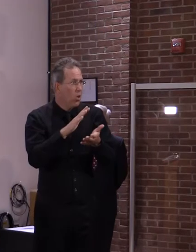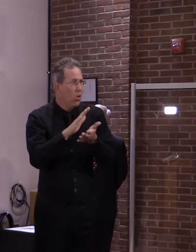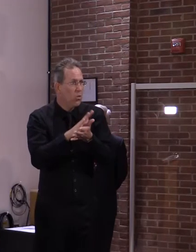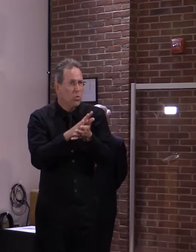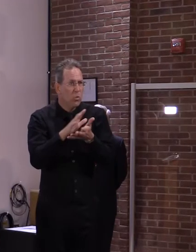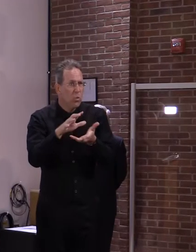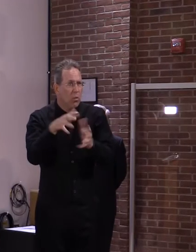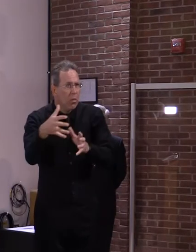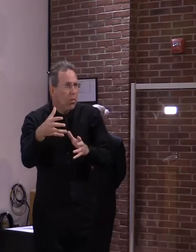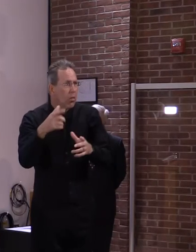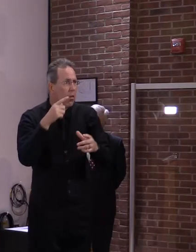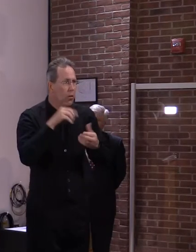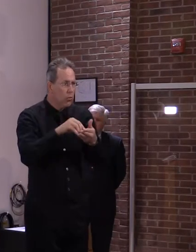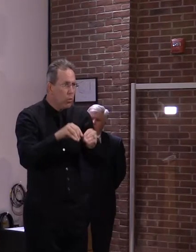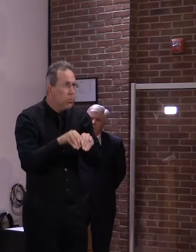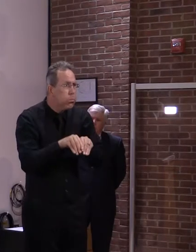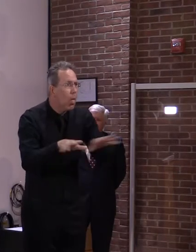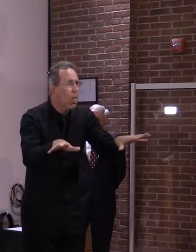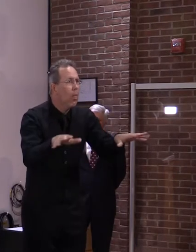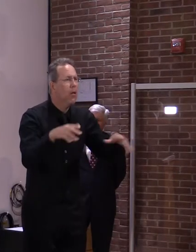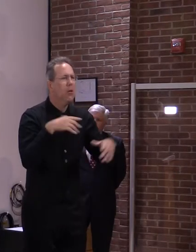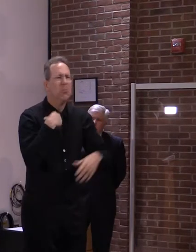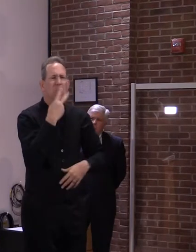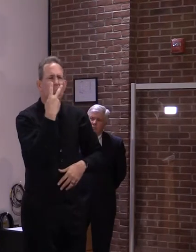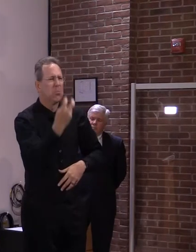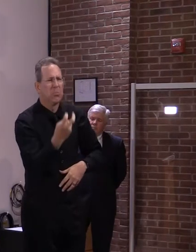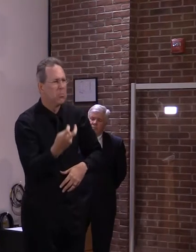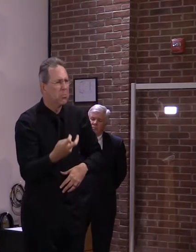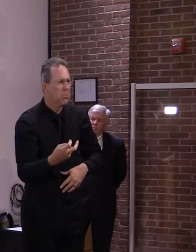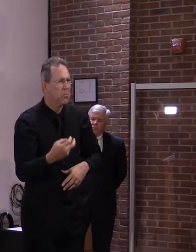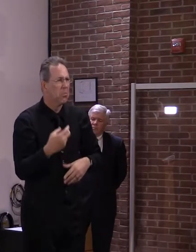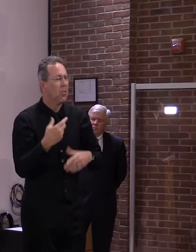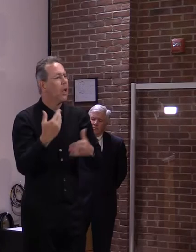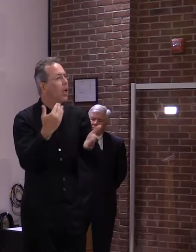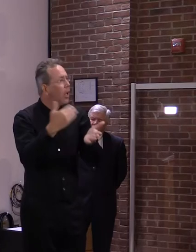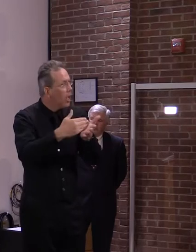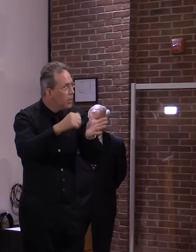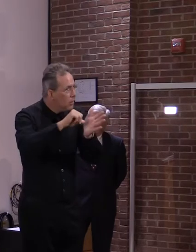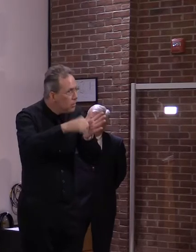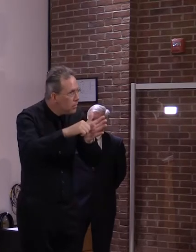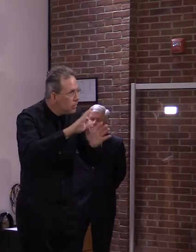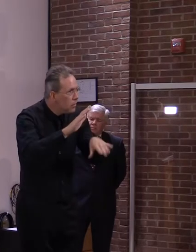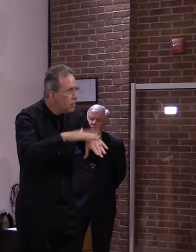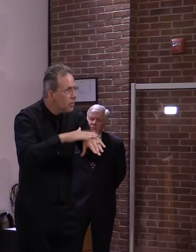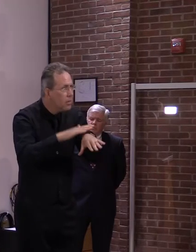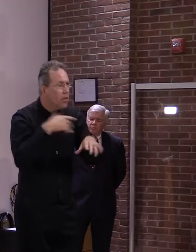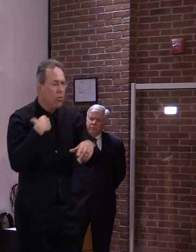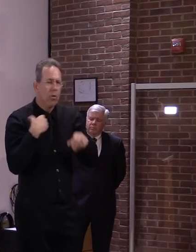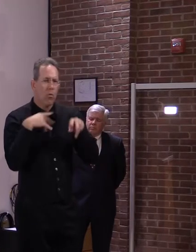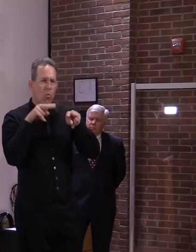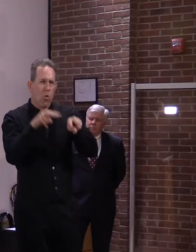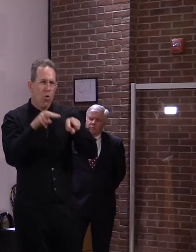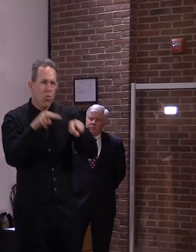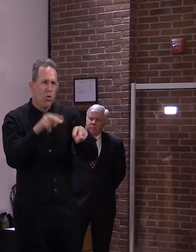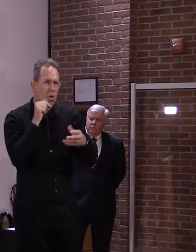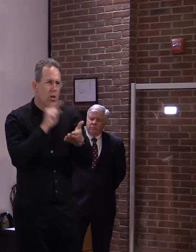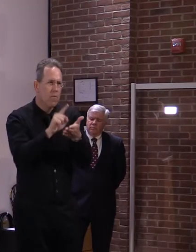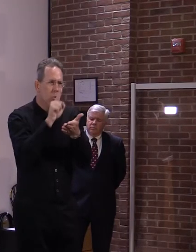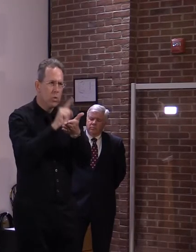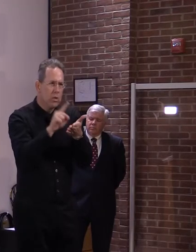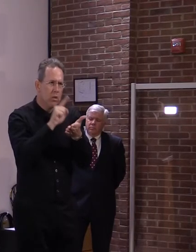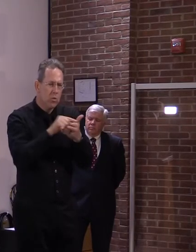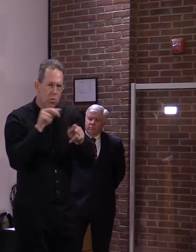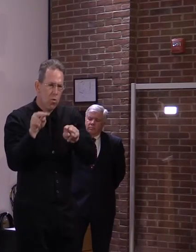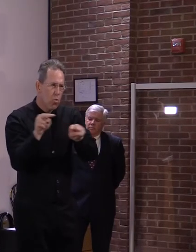we watch the data every week, every day, every month, and we'll make those decisions as time goes on. Currently, the